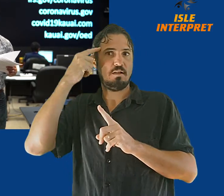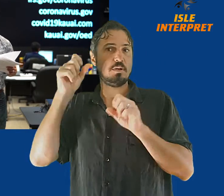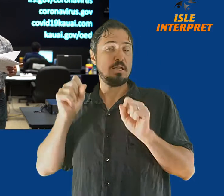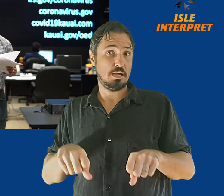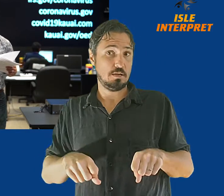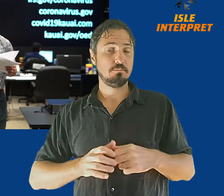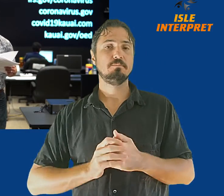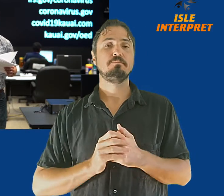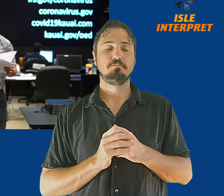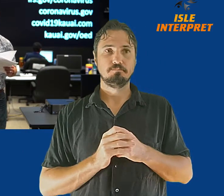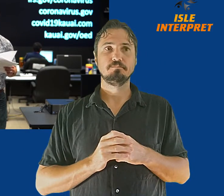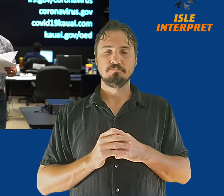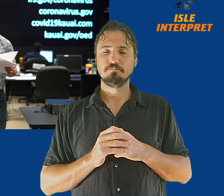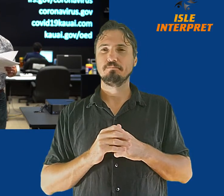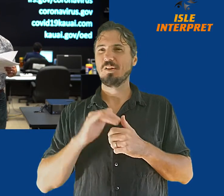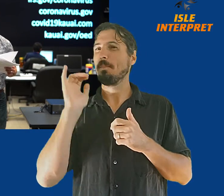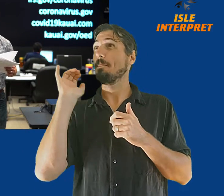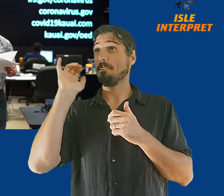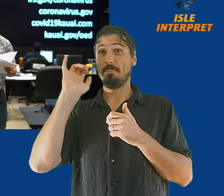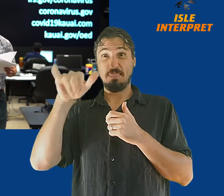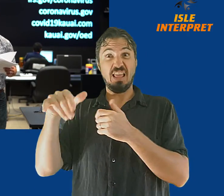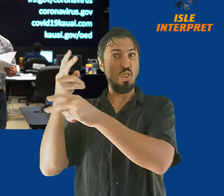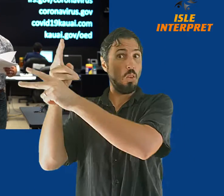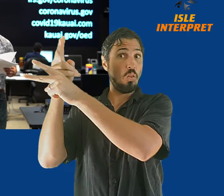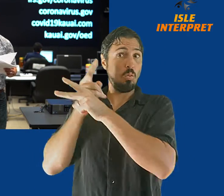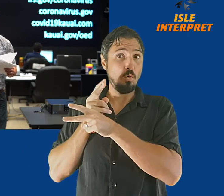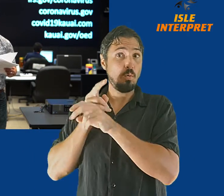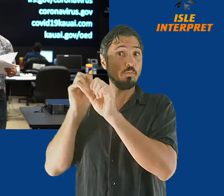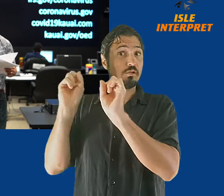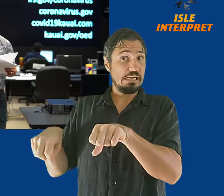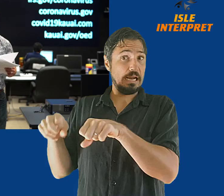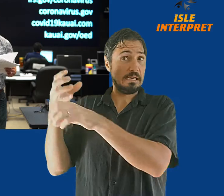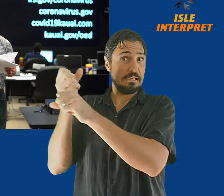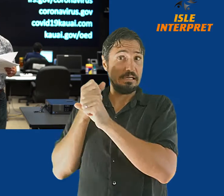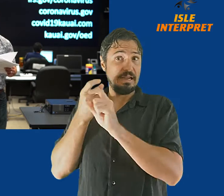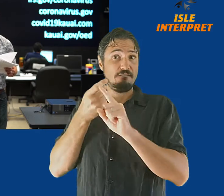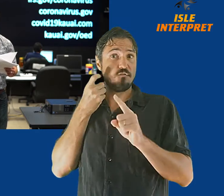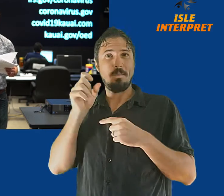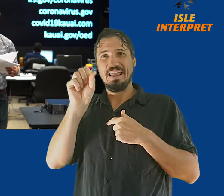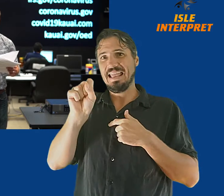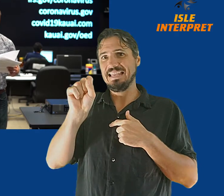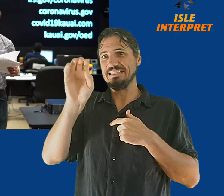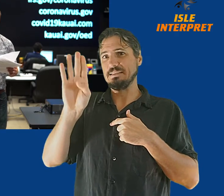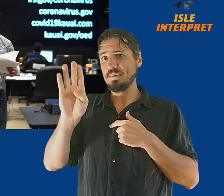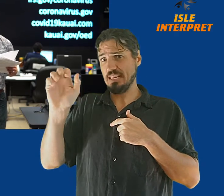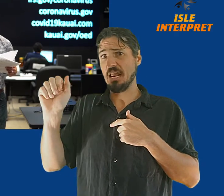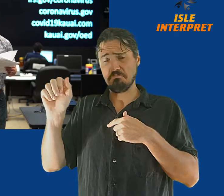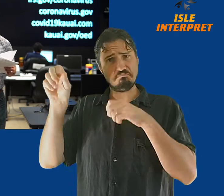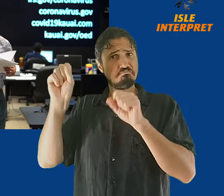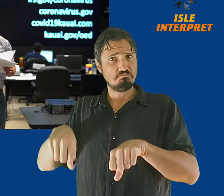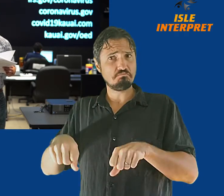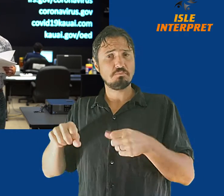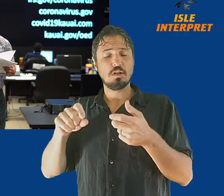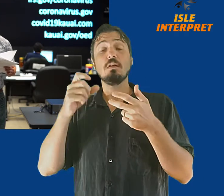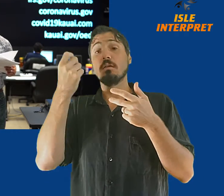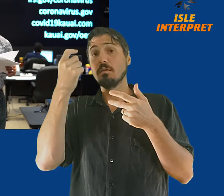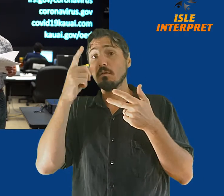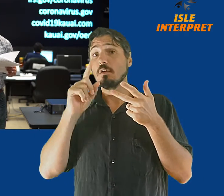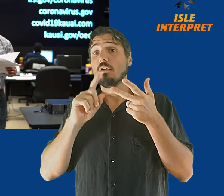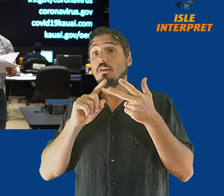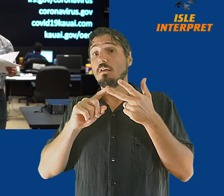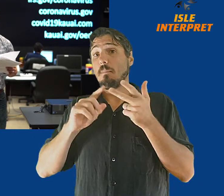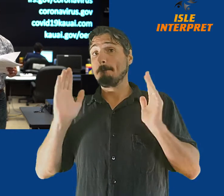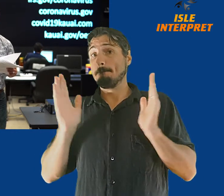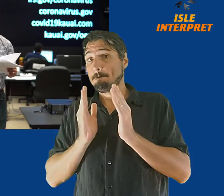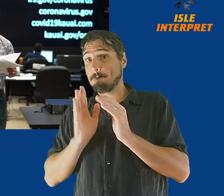In addition to the economic injury disaster loans that are available directly from the SBA, small businesses can also